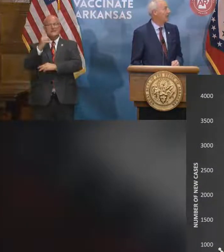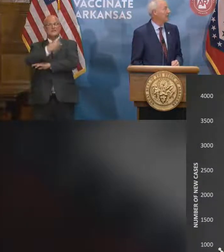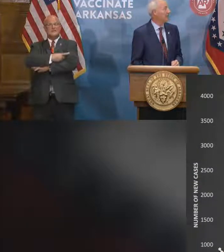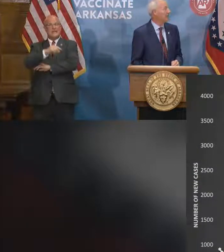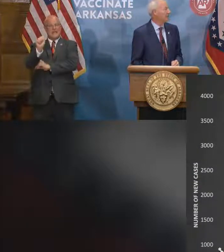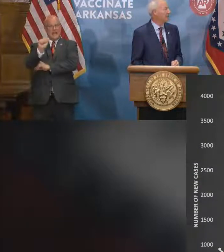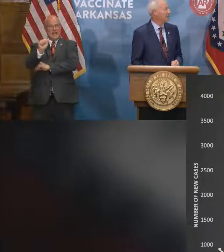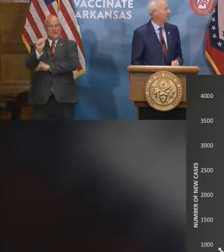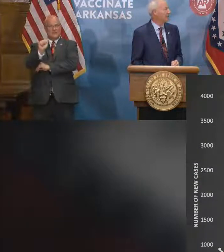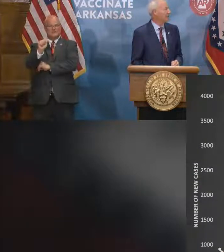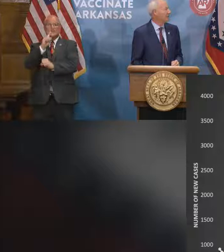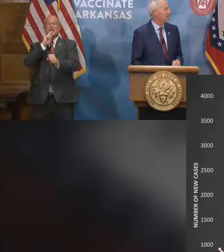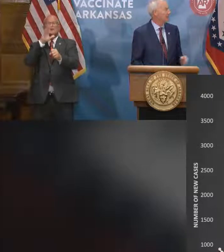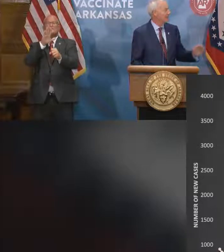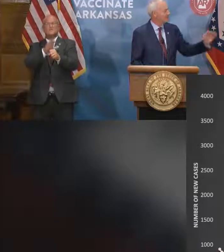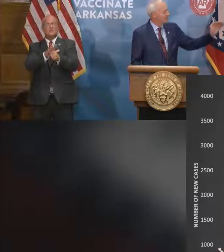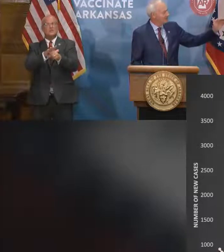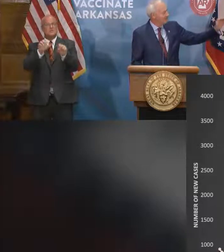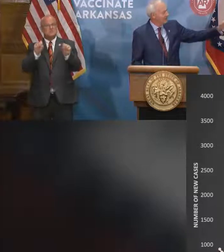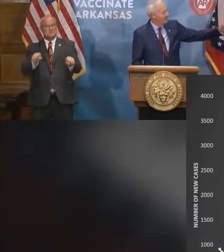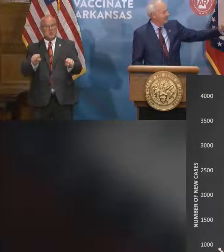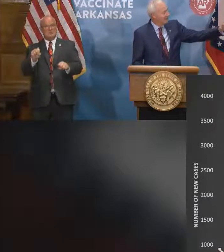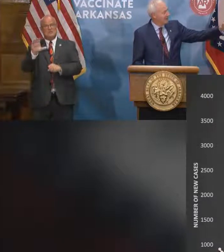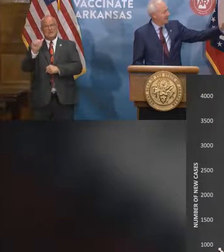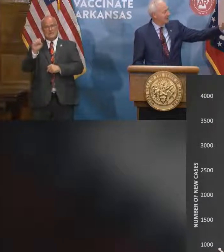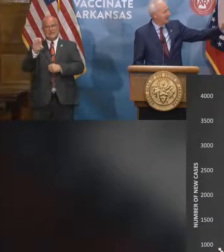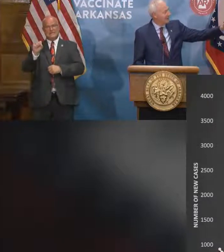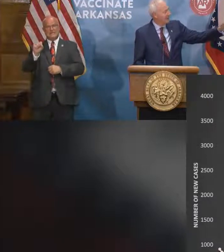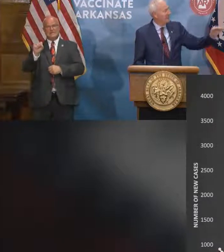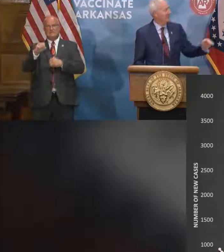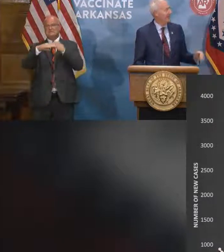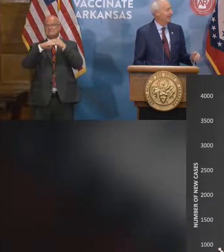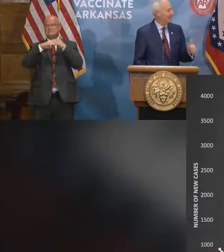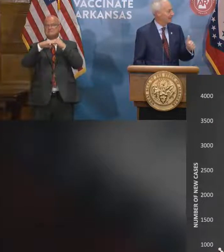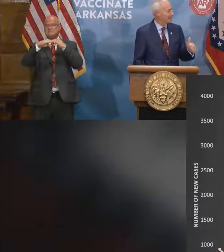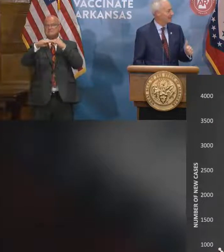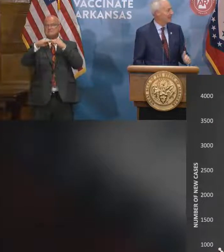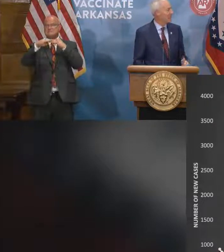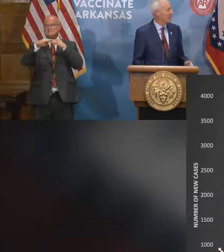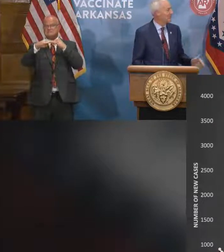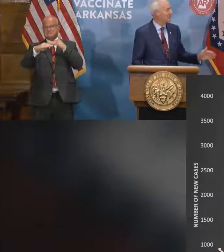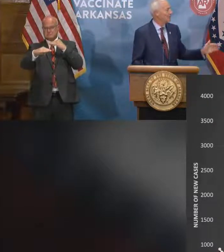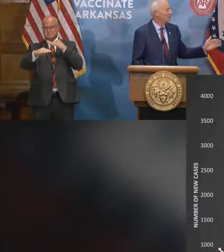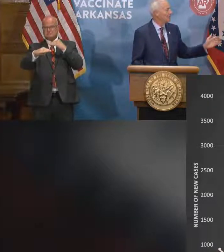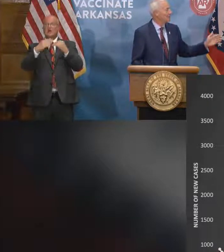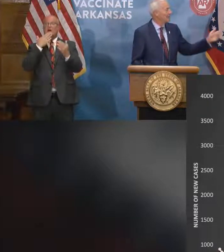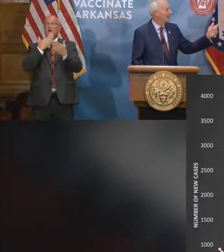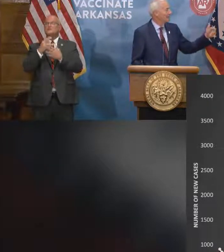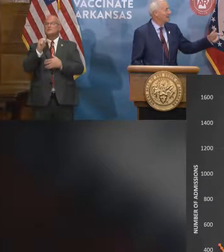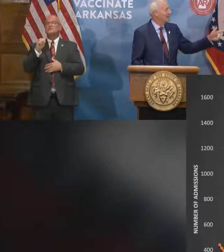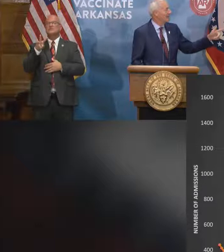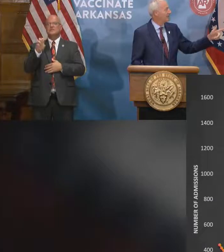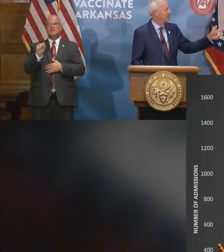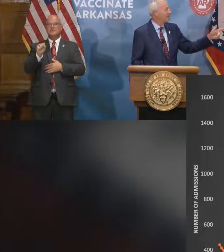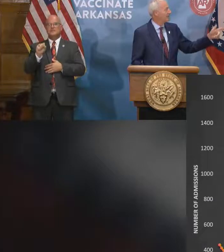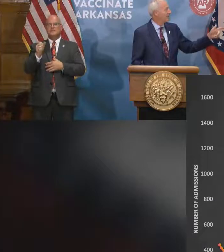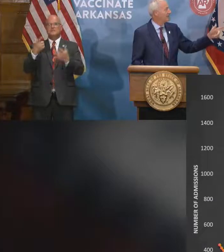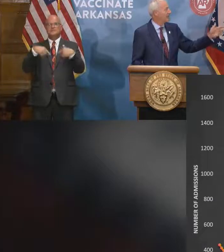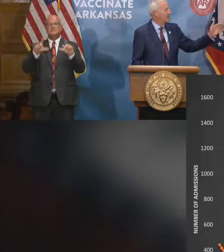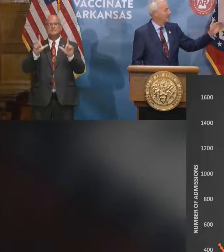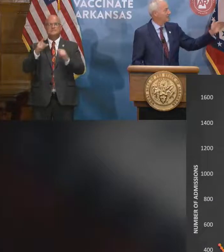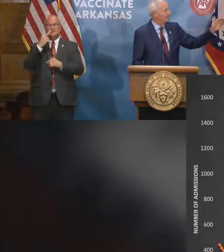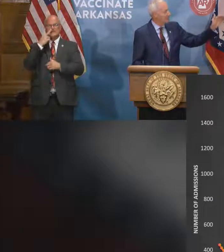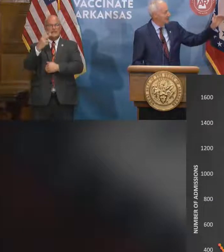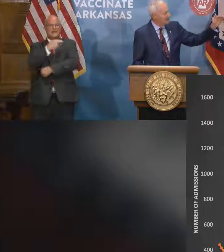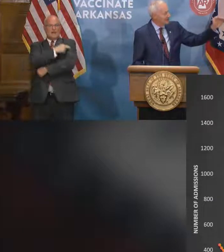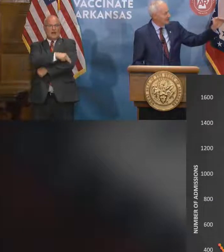rolling average of confirmed and probable cases, flat, a little bit down. That's great news for us. Next one, we see